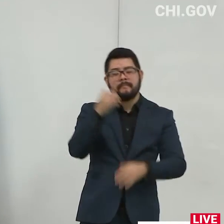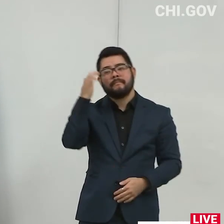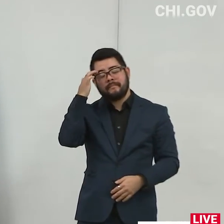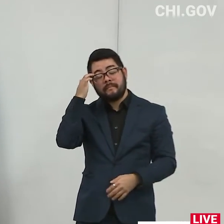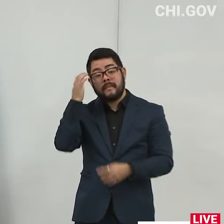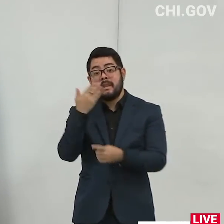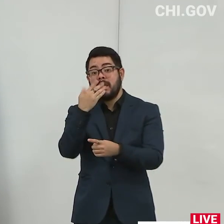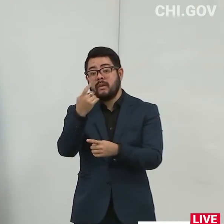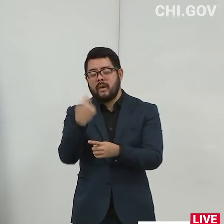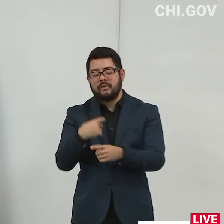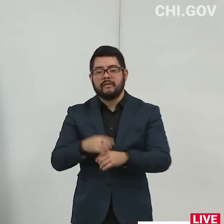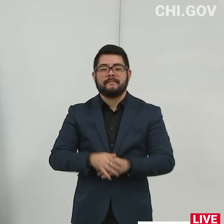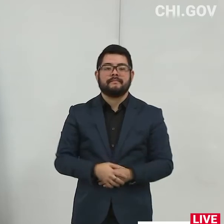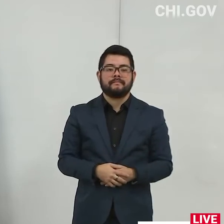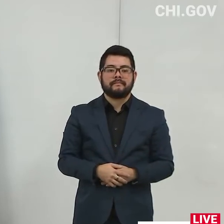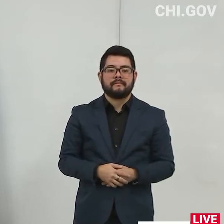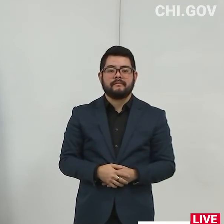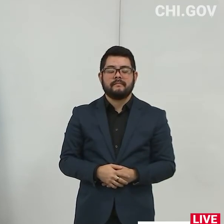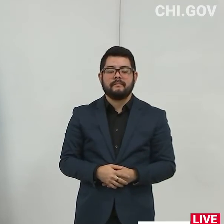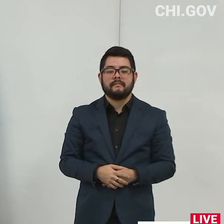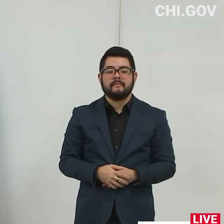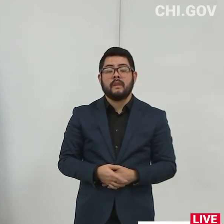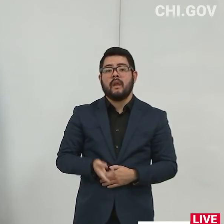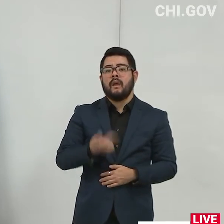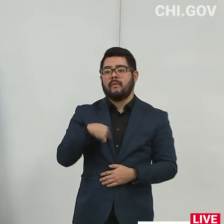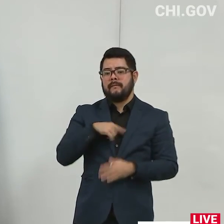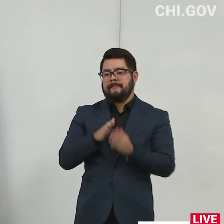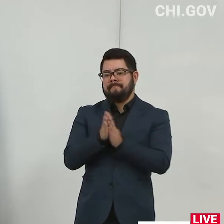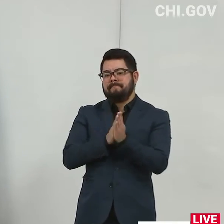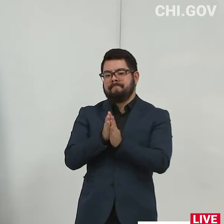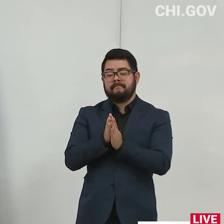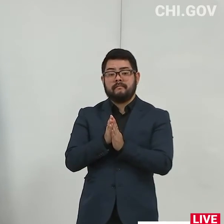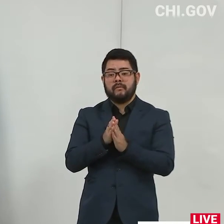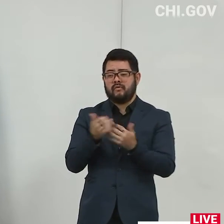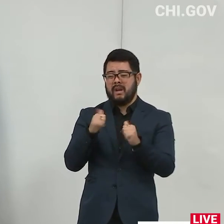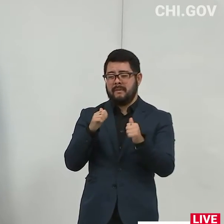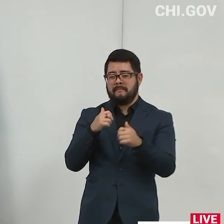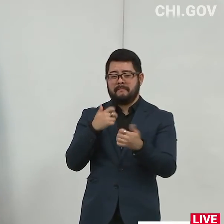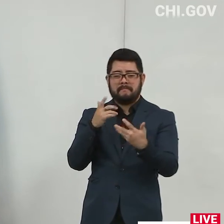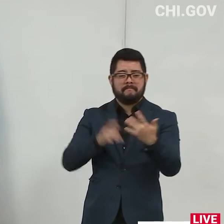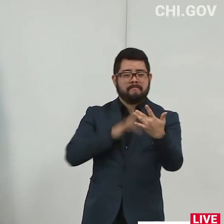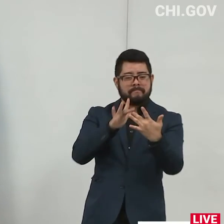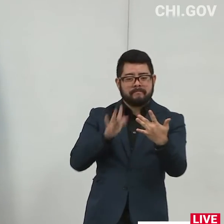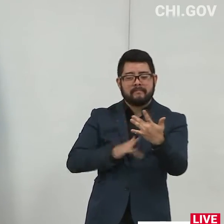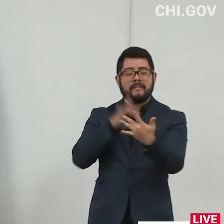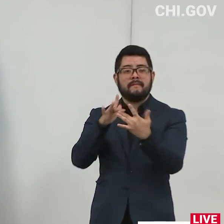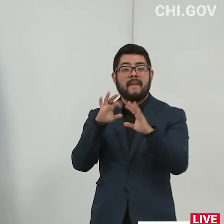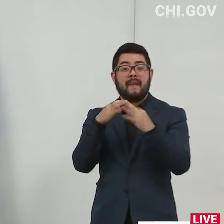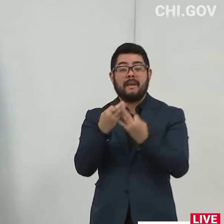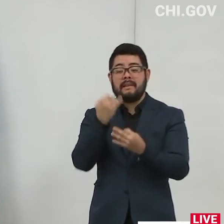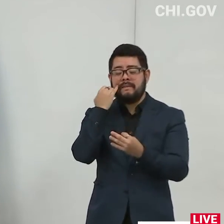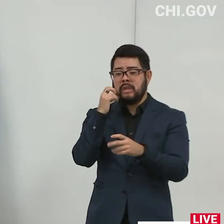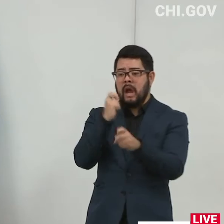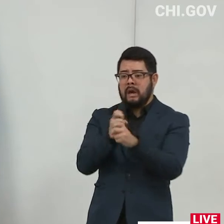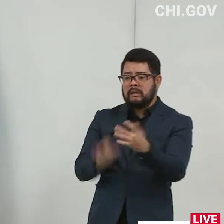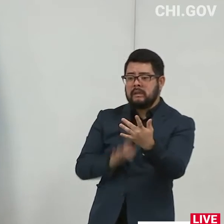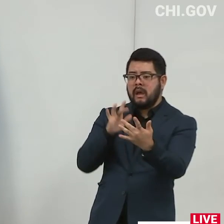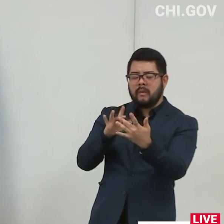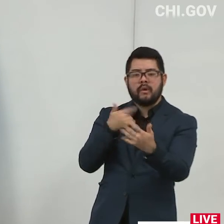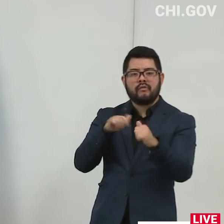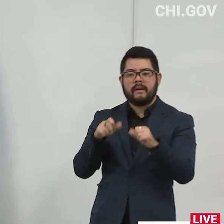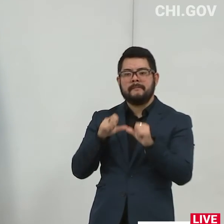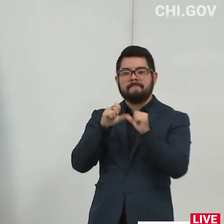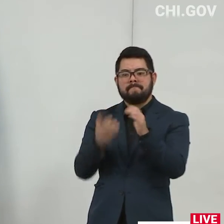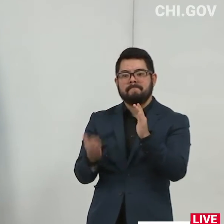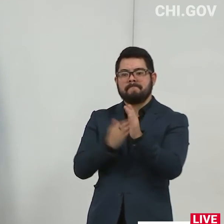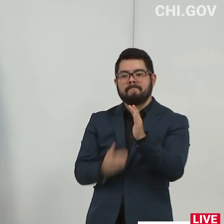been embarking on a pretty aggressive effort to reach out to those families that we know are hard to engage. We started with the families who did not